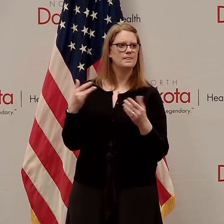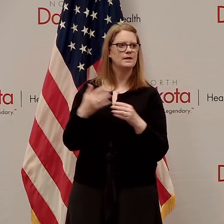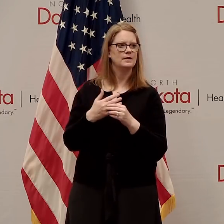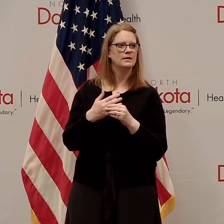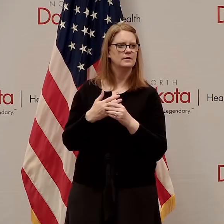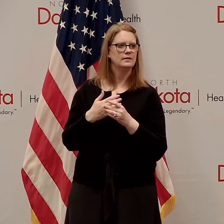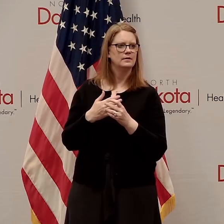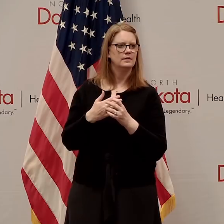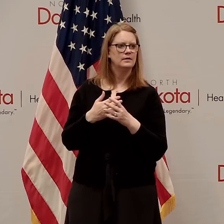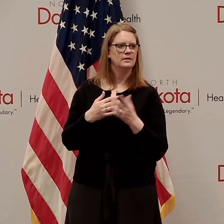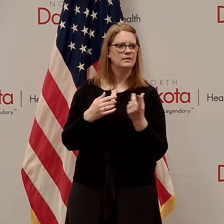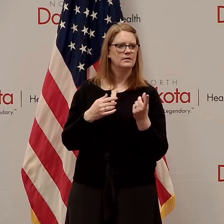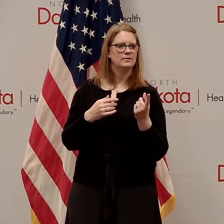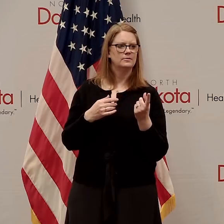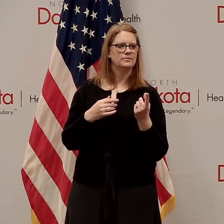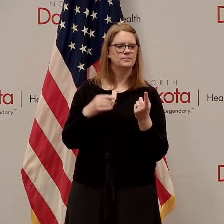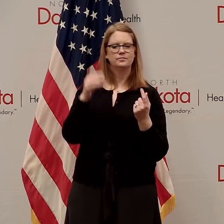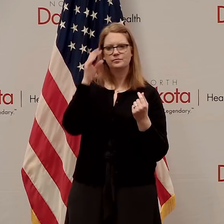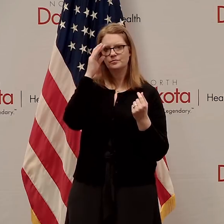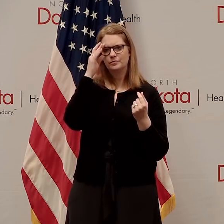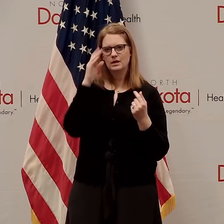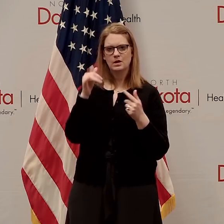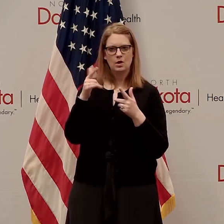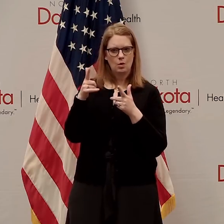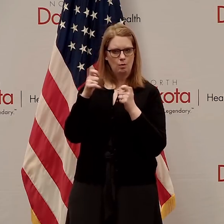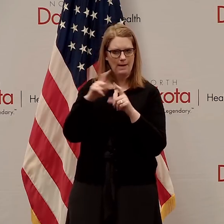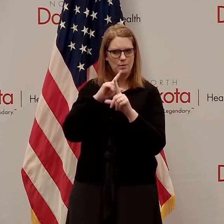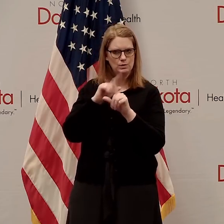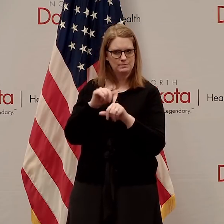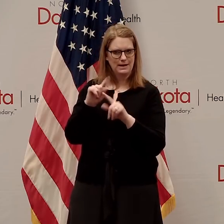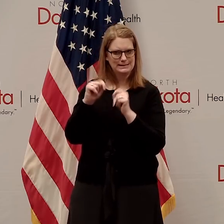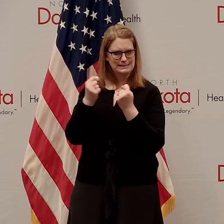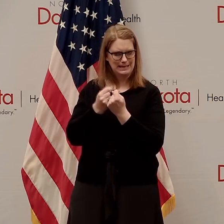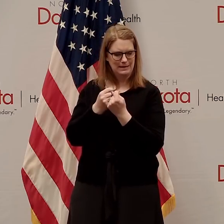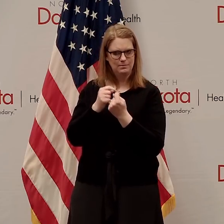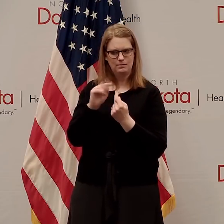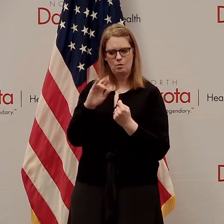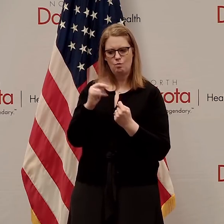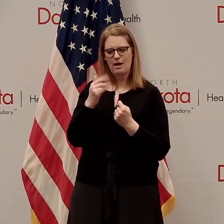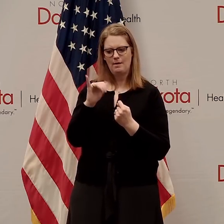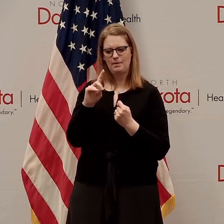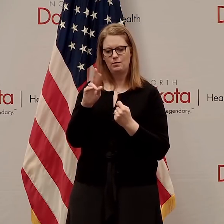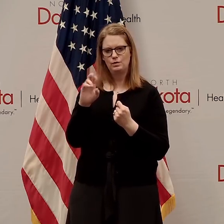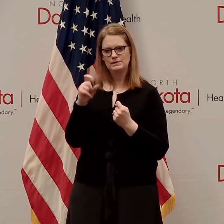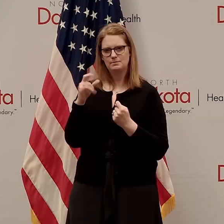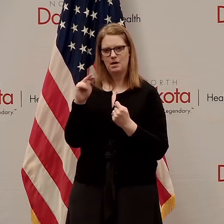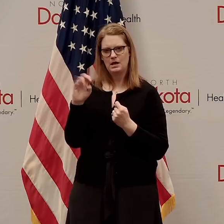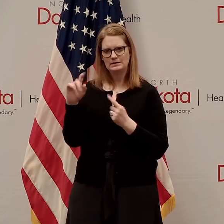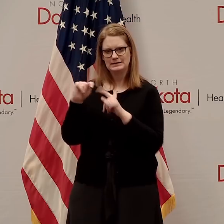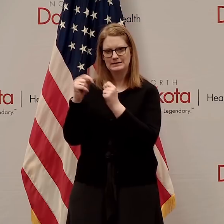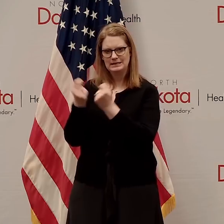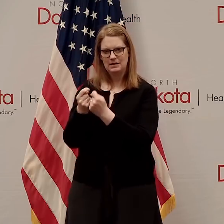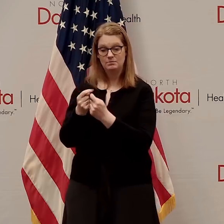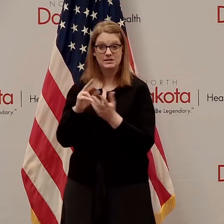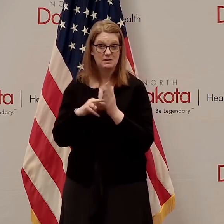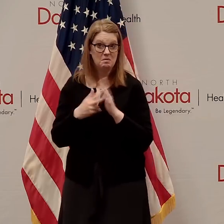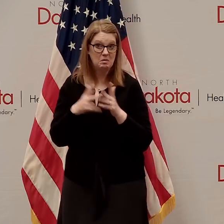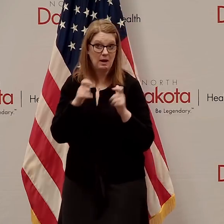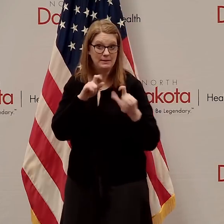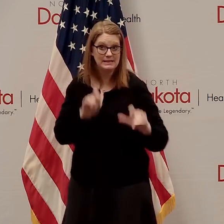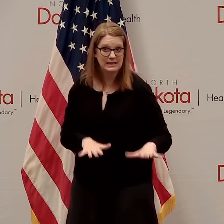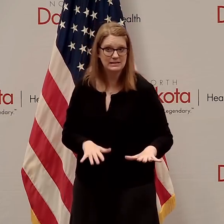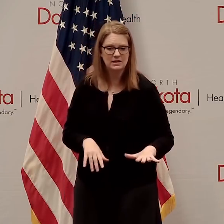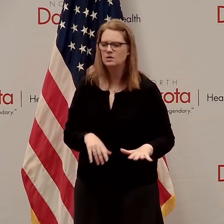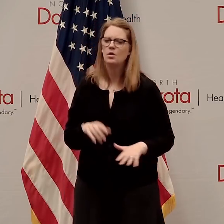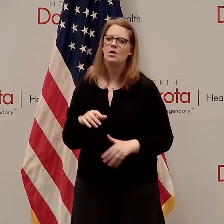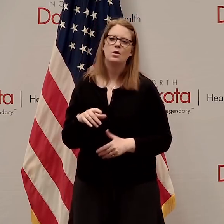is that it's not, when I say rapid response team, doesn't mean rapid testing, because we don't have the capability to do the